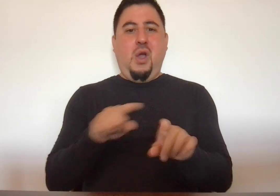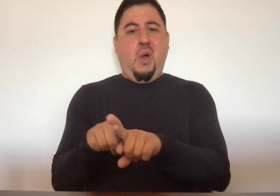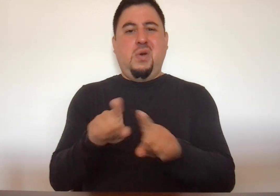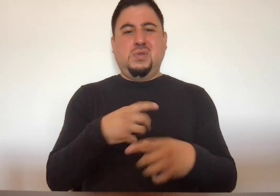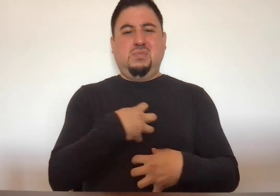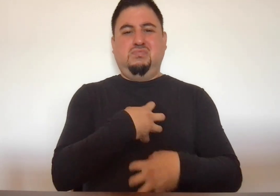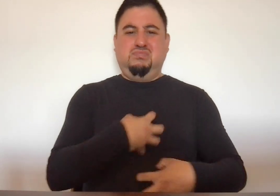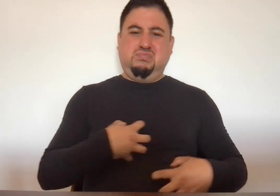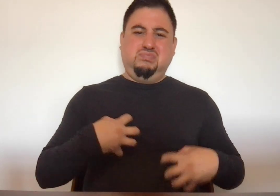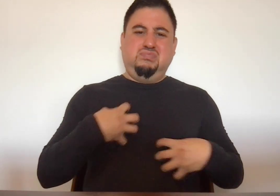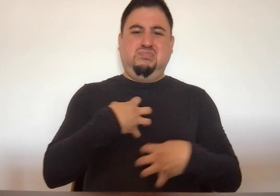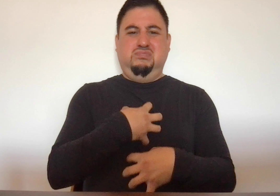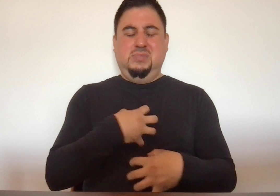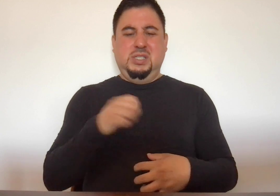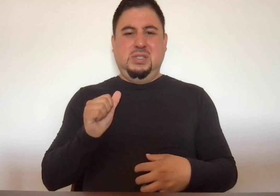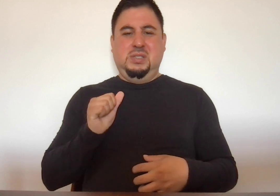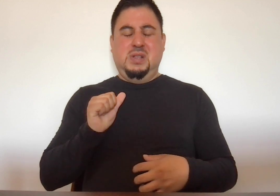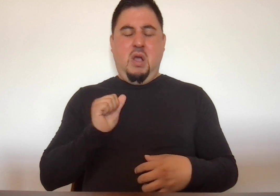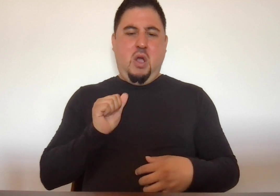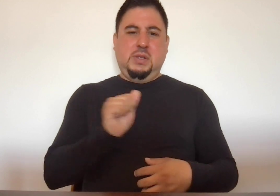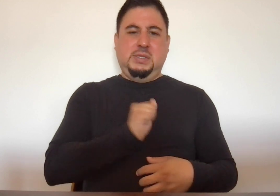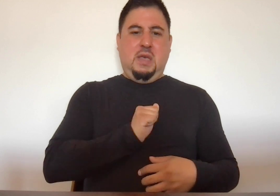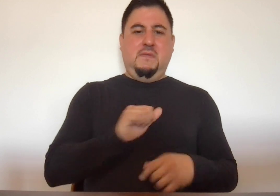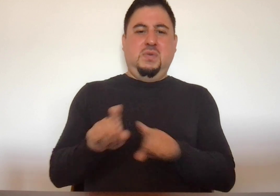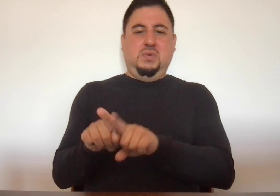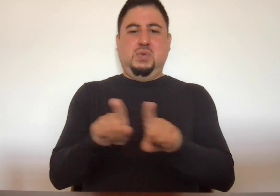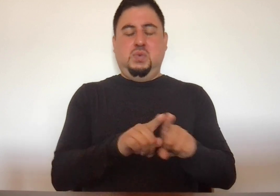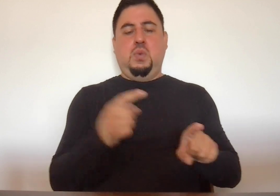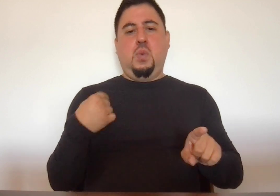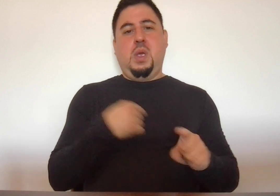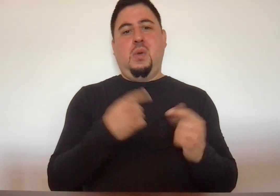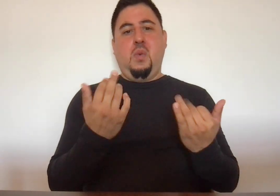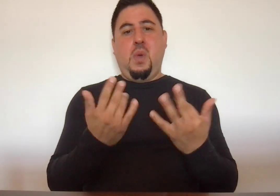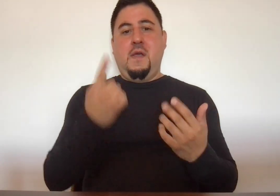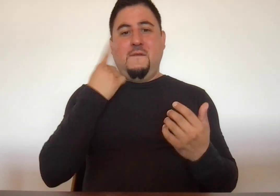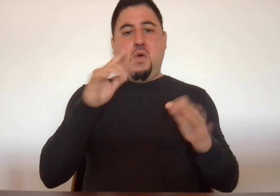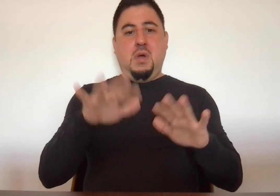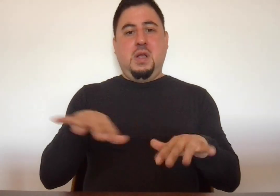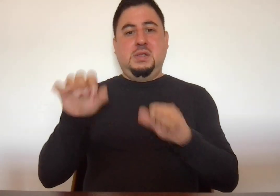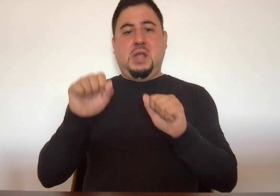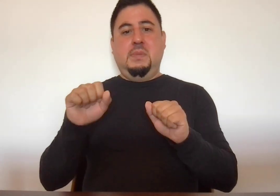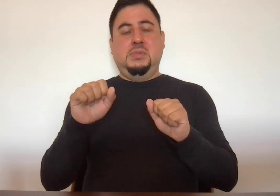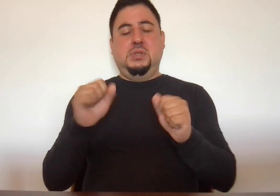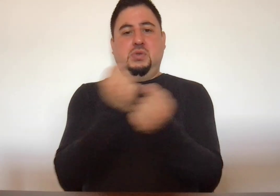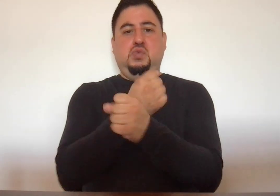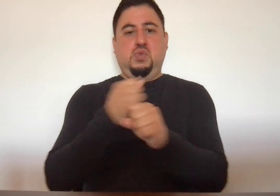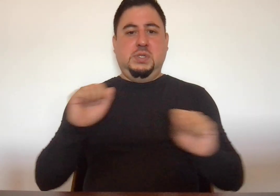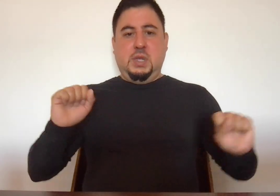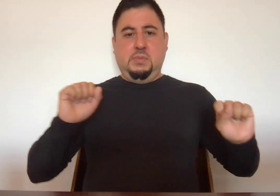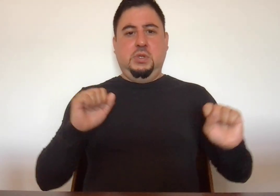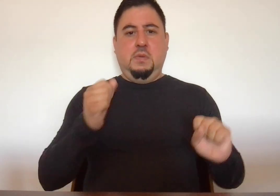within ourselves as we wait for adoption, the redemption of our